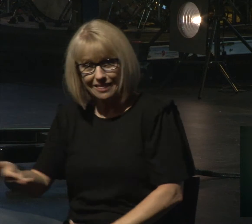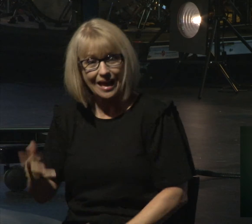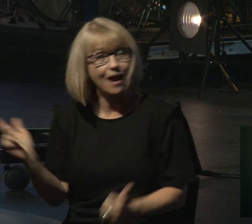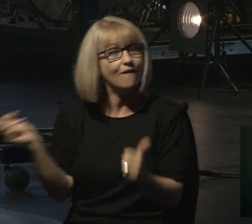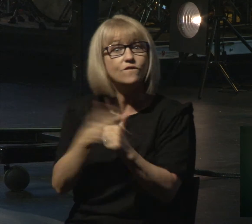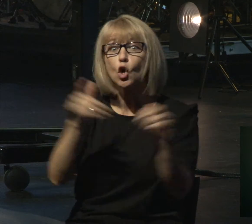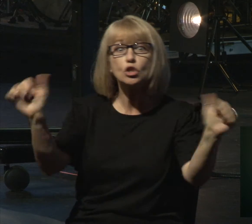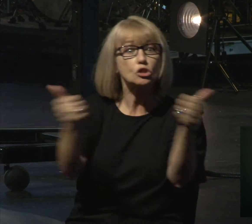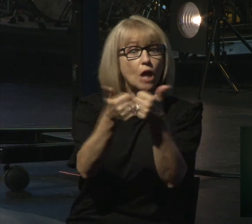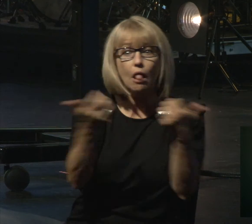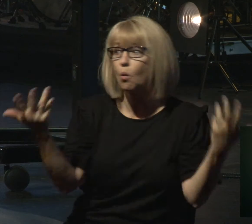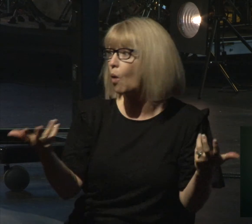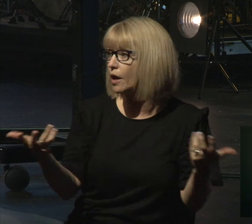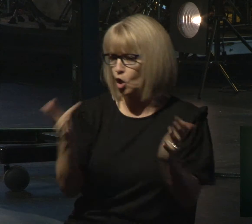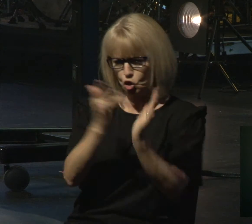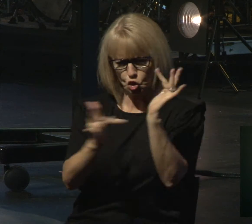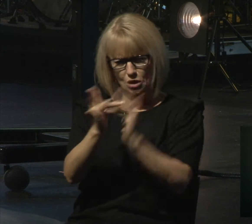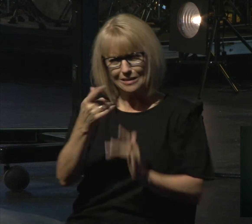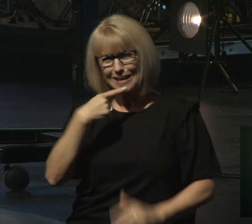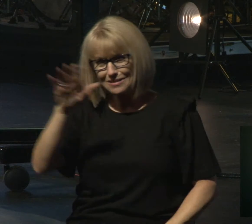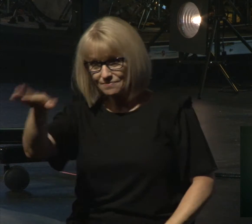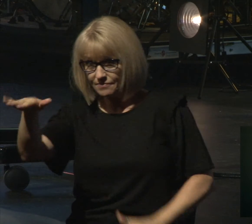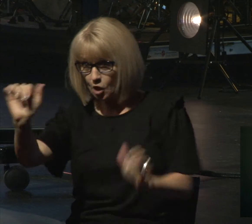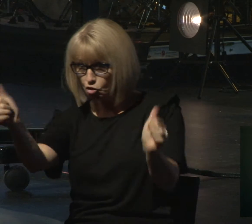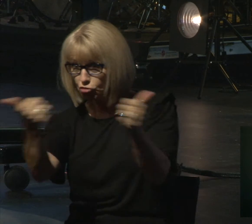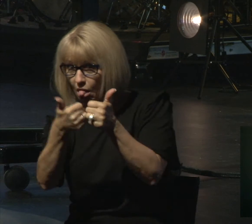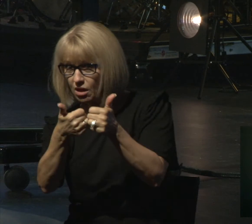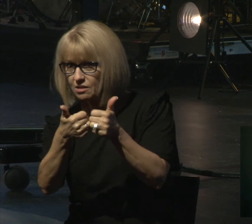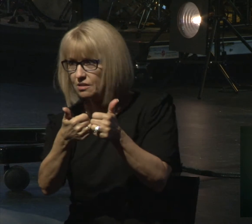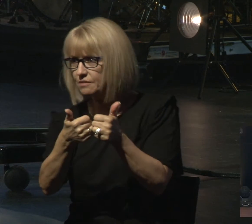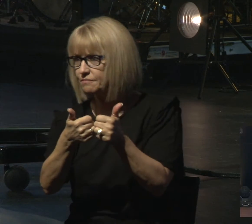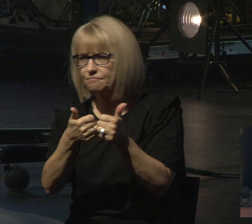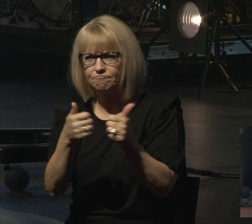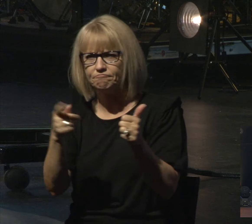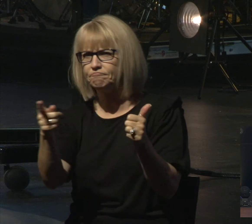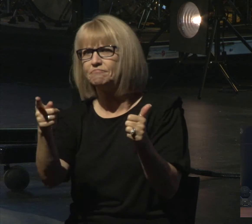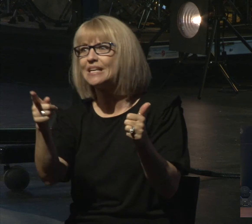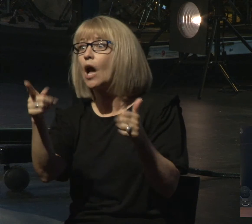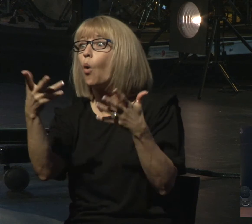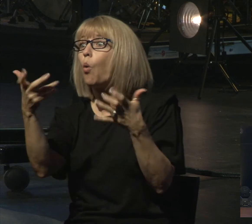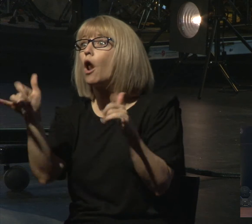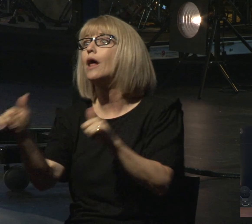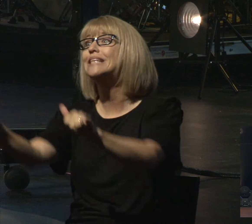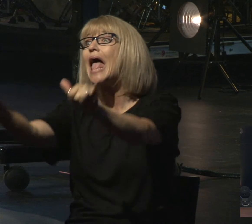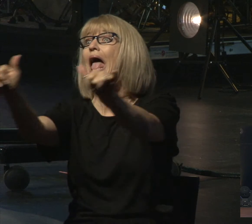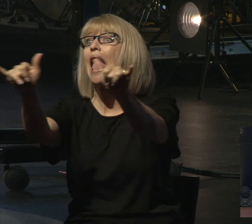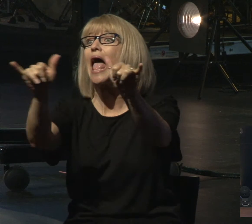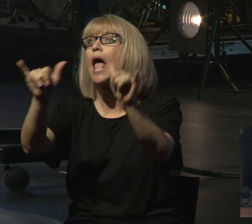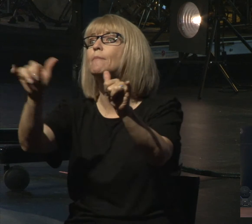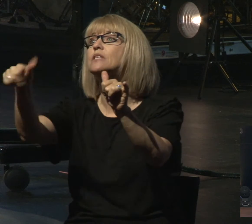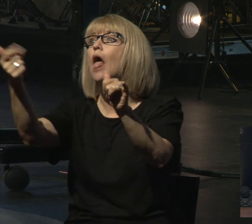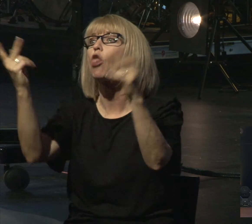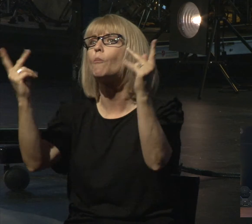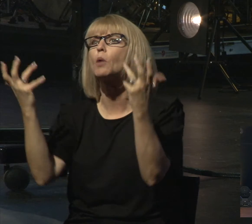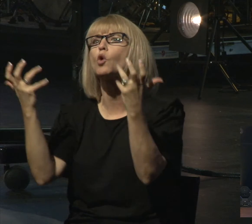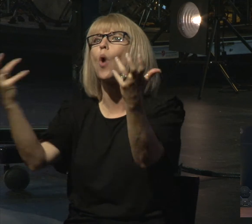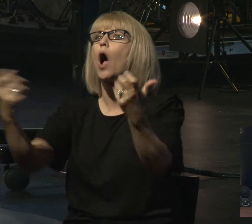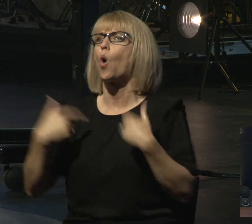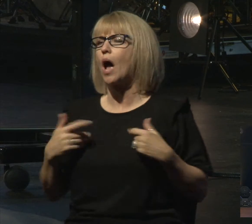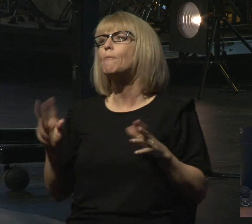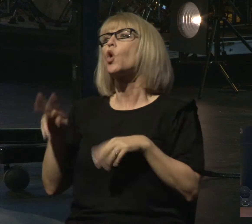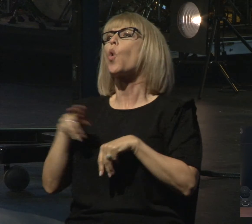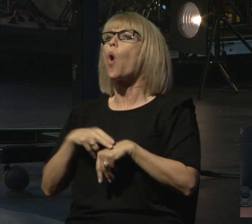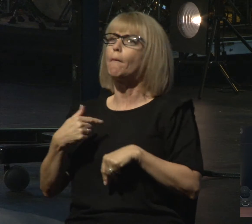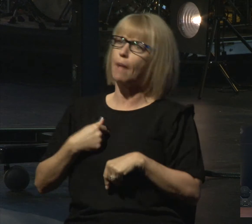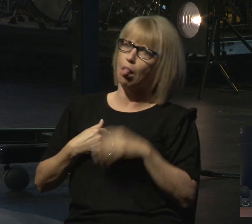one is this. Jesus challenges them to step out of the crowd. And that's what I want to do for you today, to step out of being